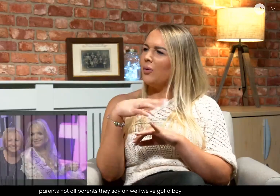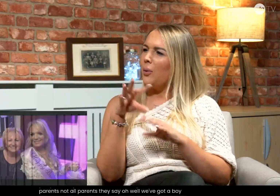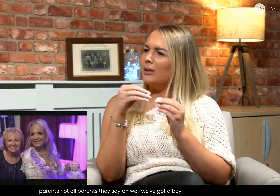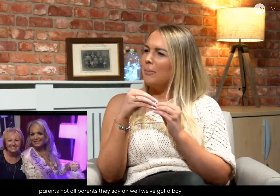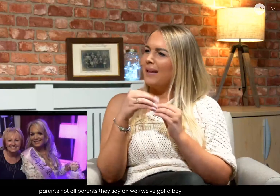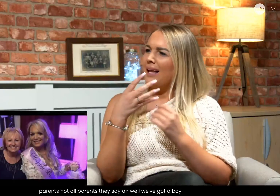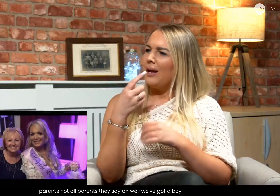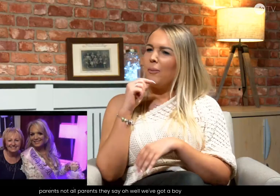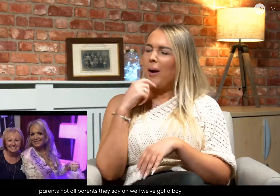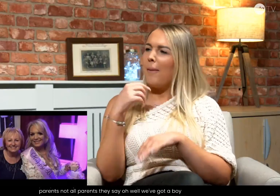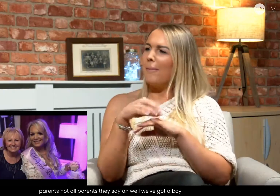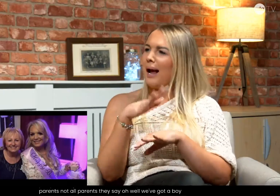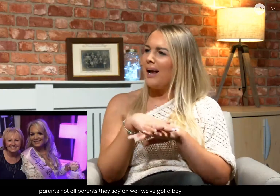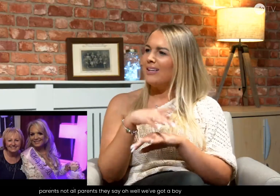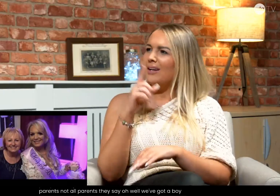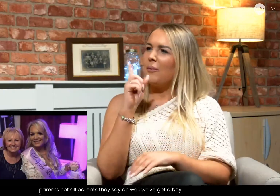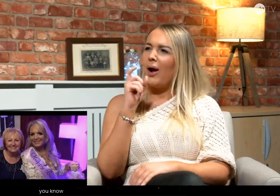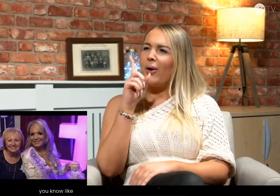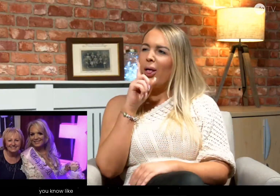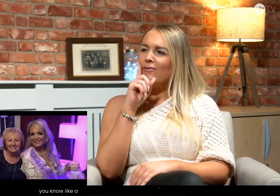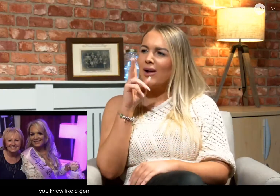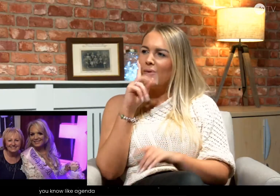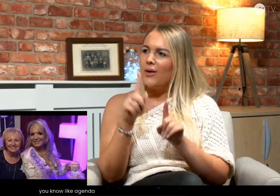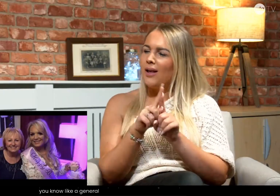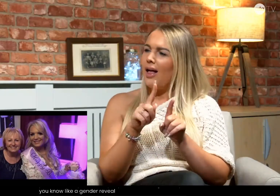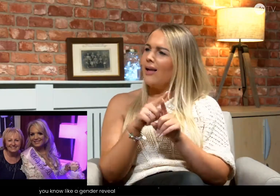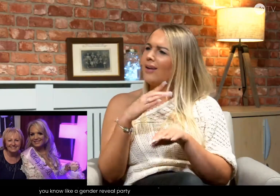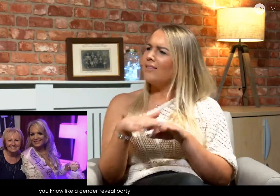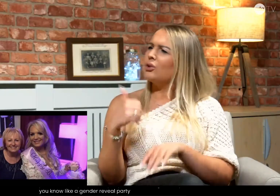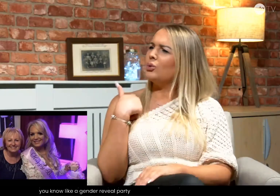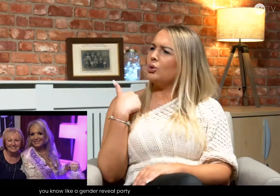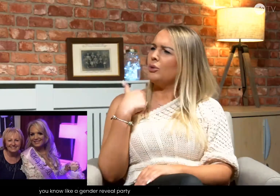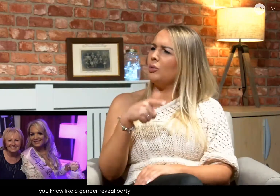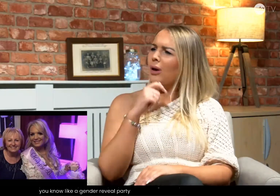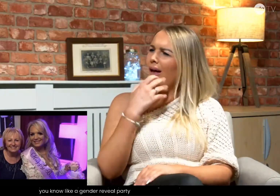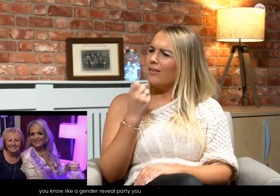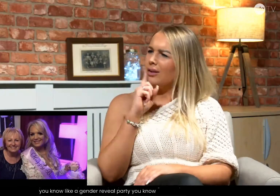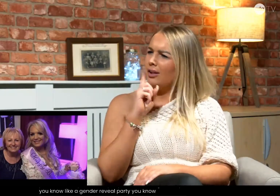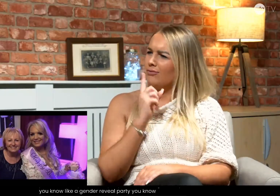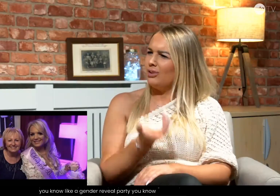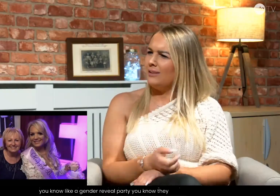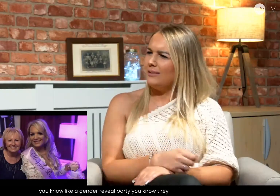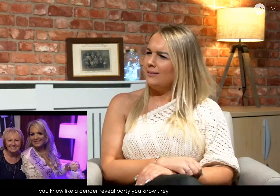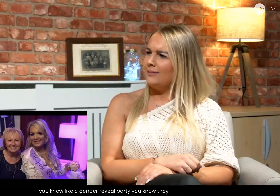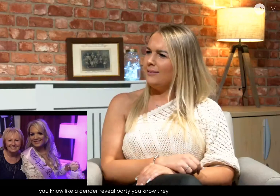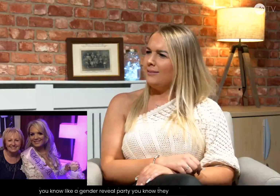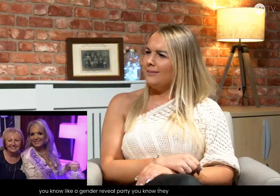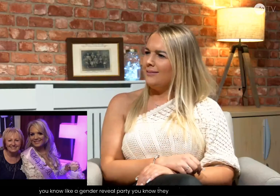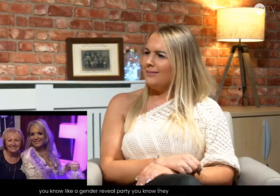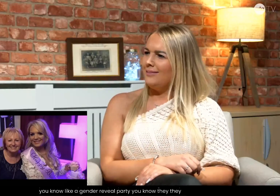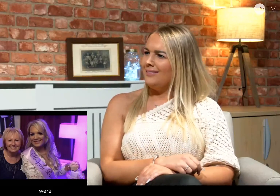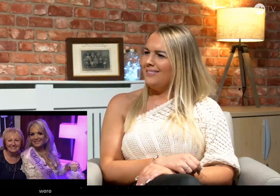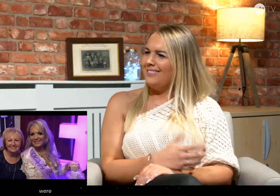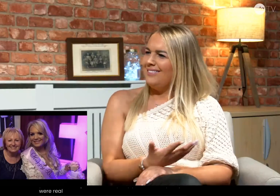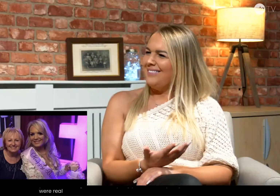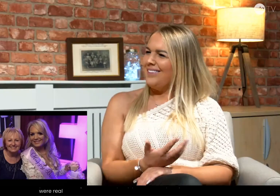You know, like a gender reveal party, you know, they reveal whether they've got a boy or a girl, but